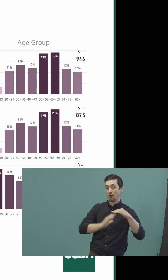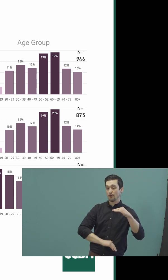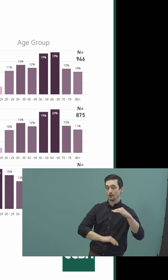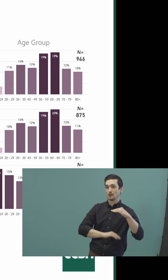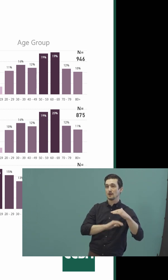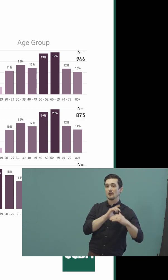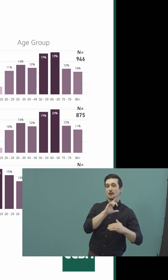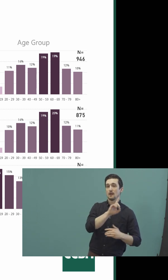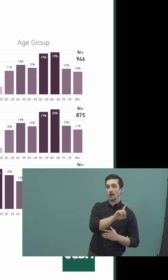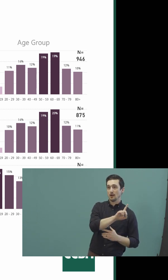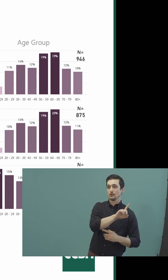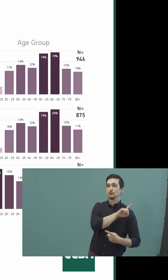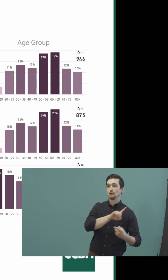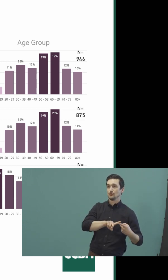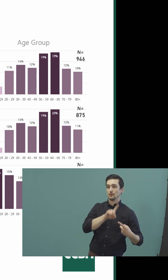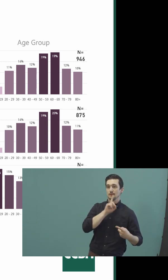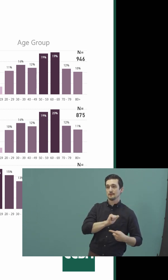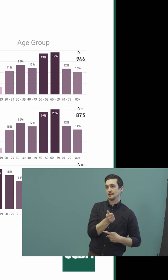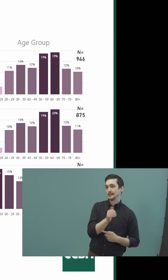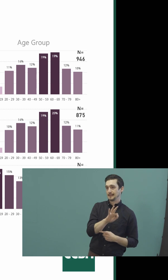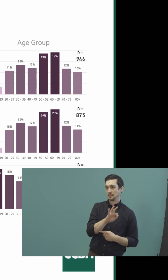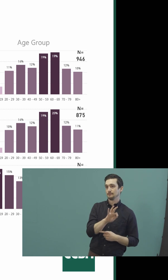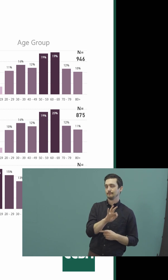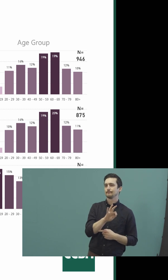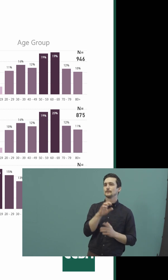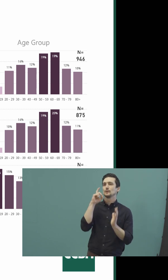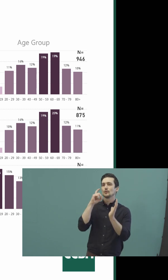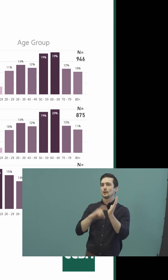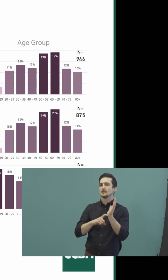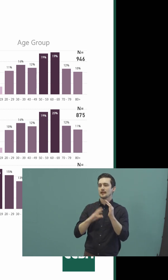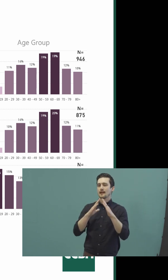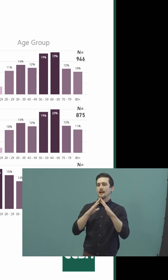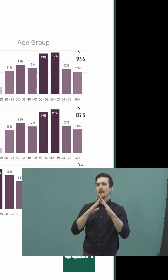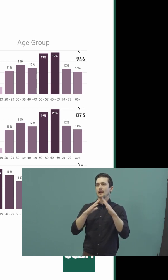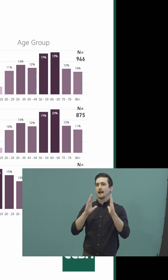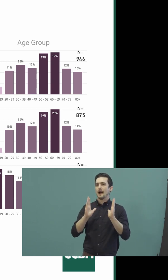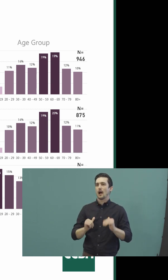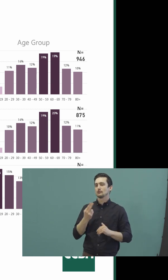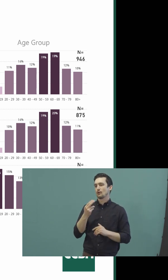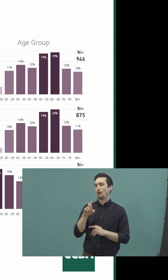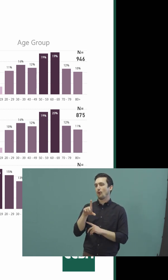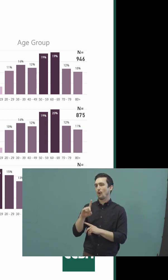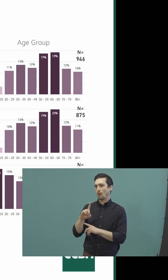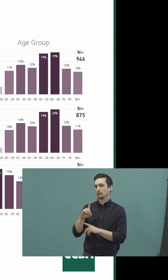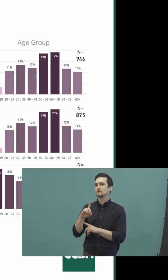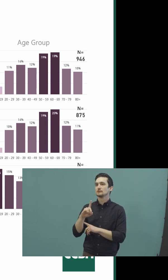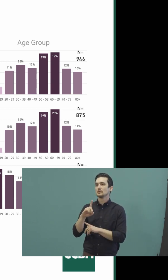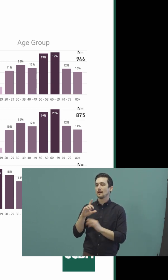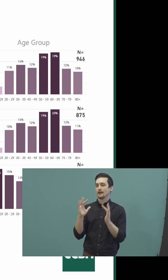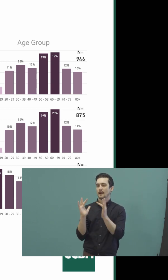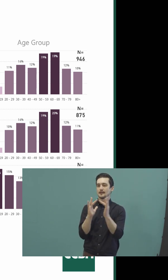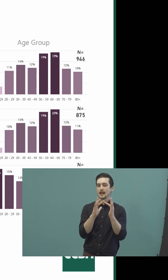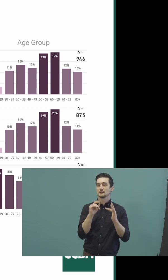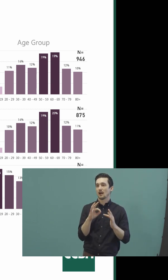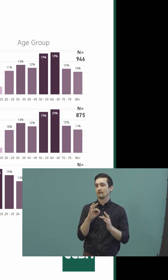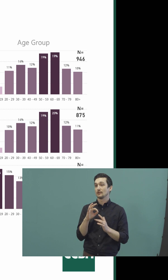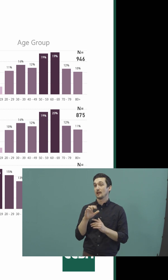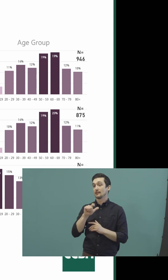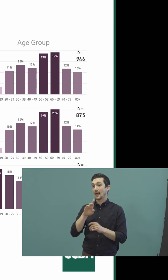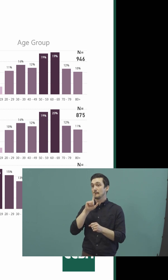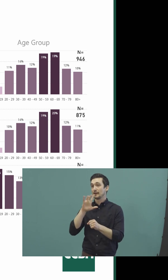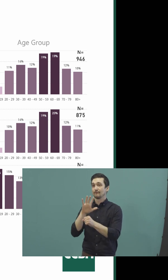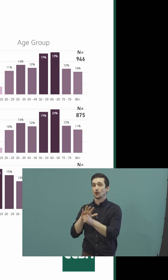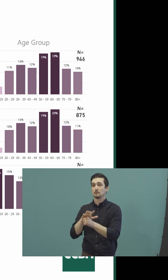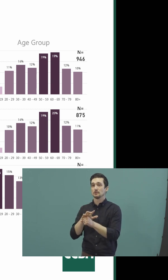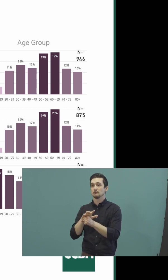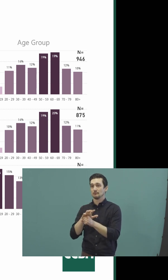age to 19. And what you see there is household contacts of lab confirmed cases. So